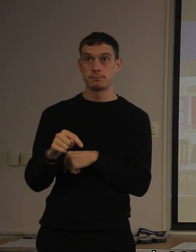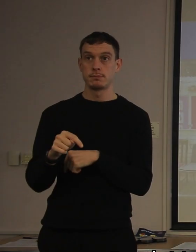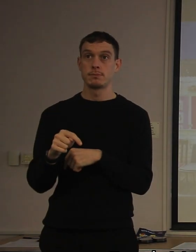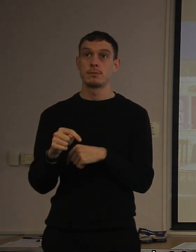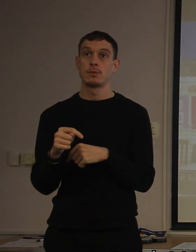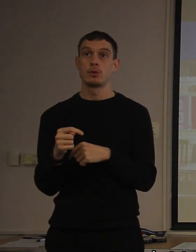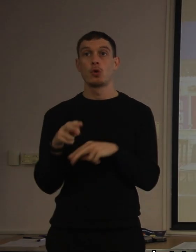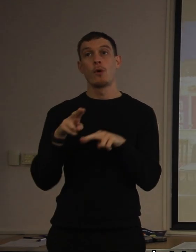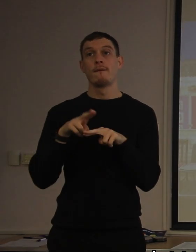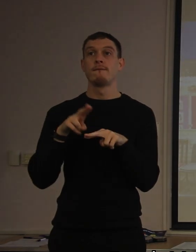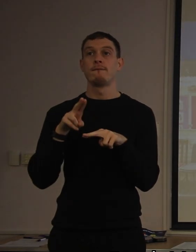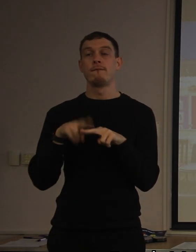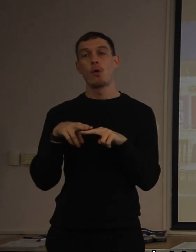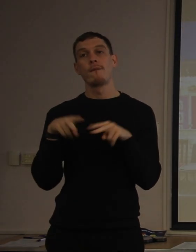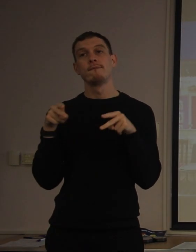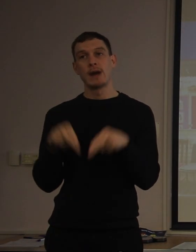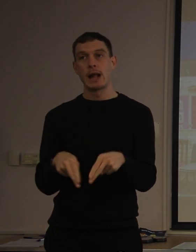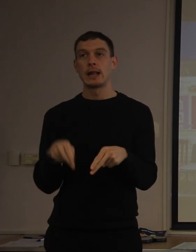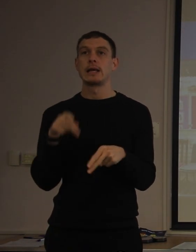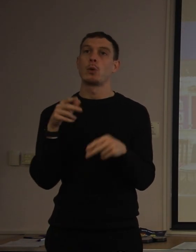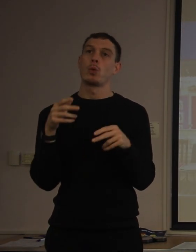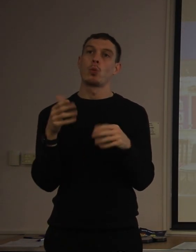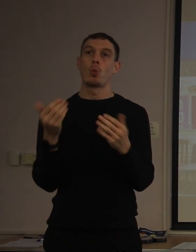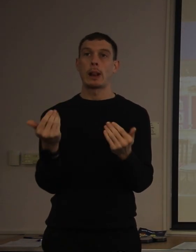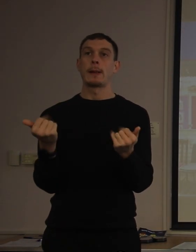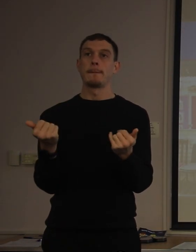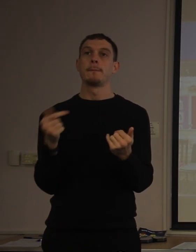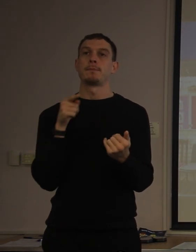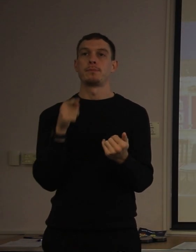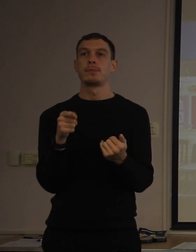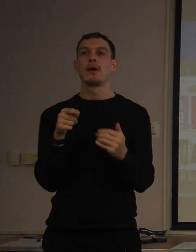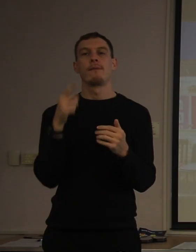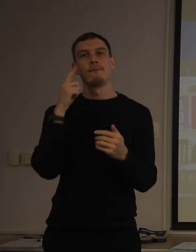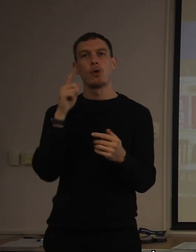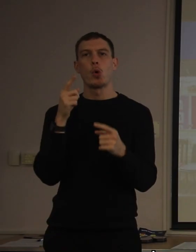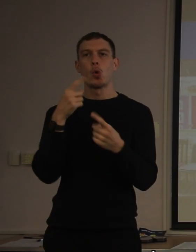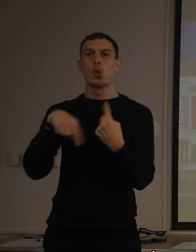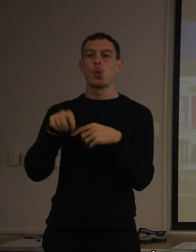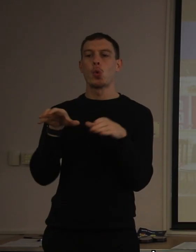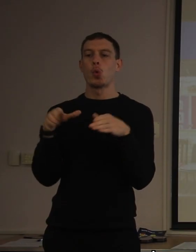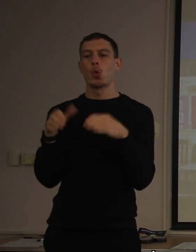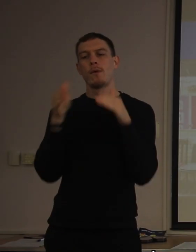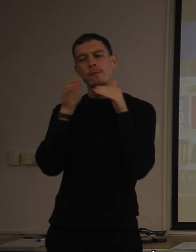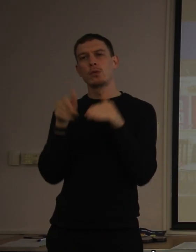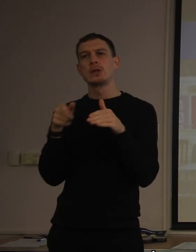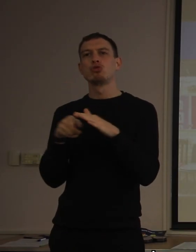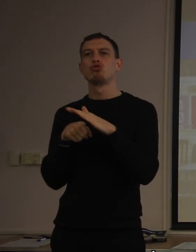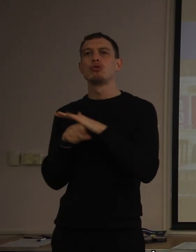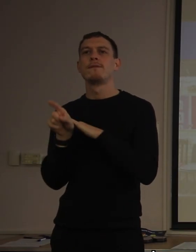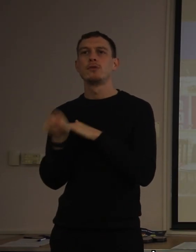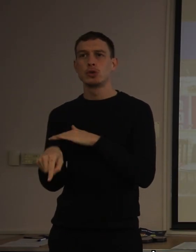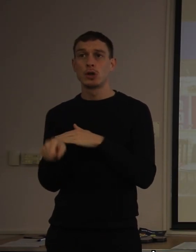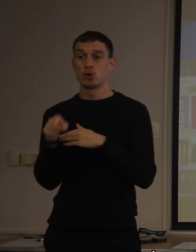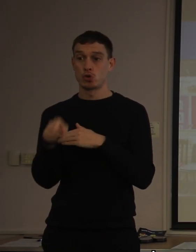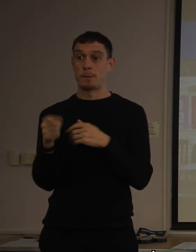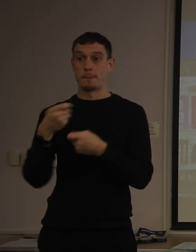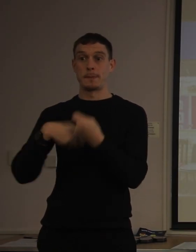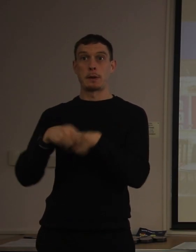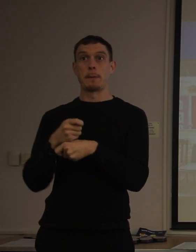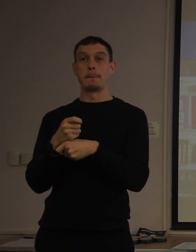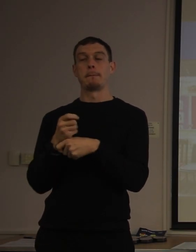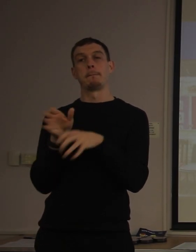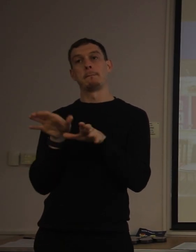Valley Welcome, they work with New Scots and refugees. They've decided to become like a group of makers.